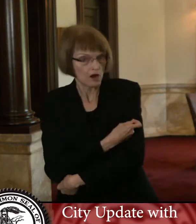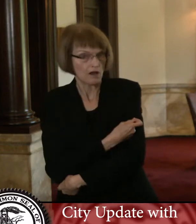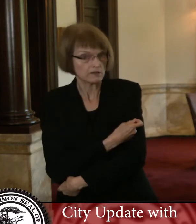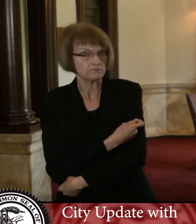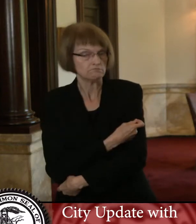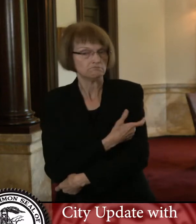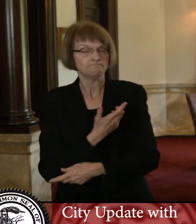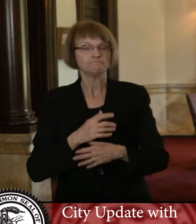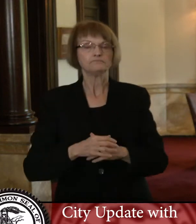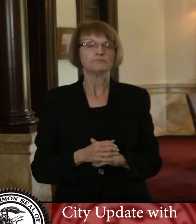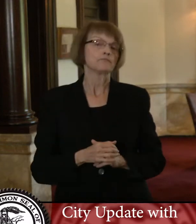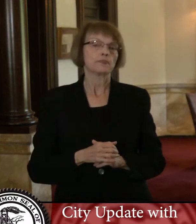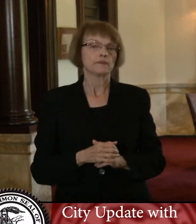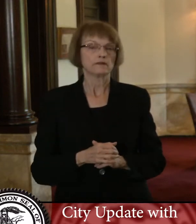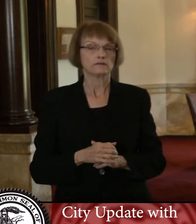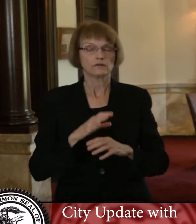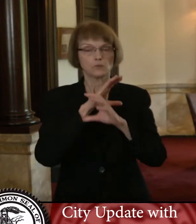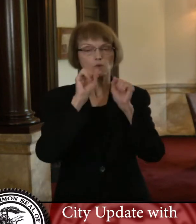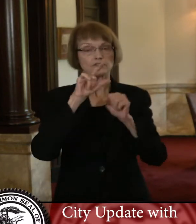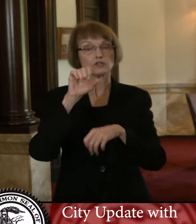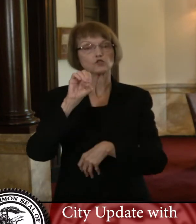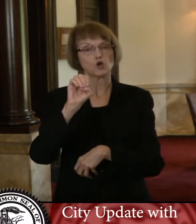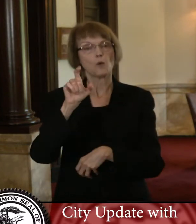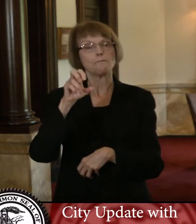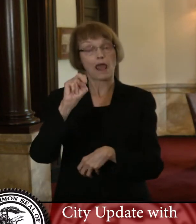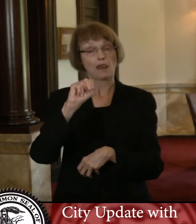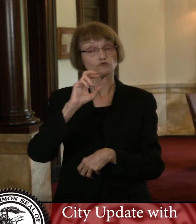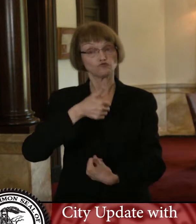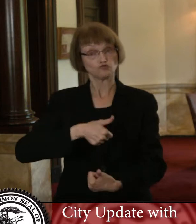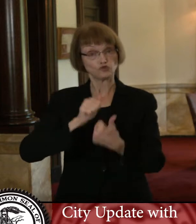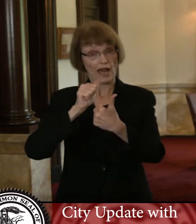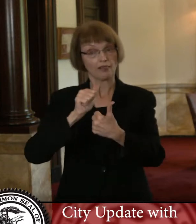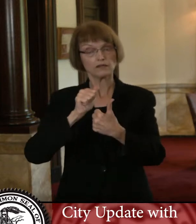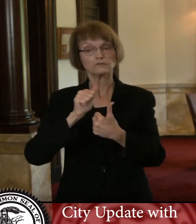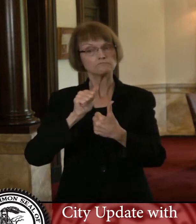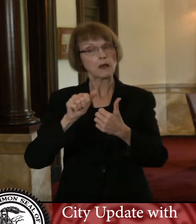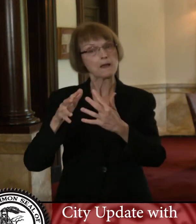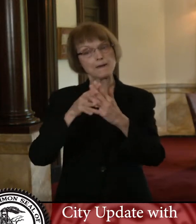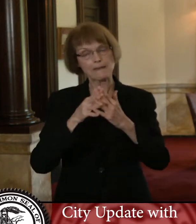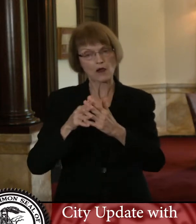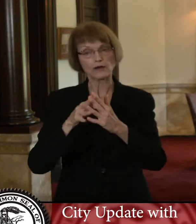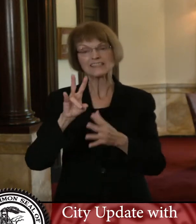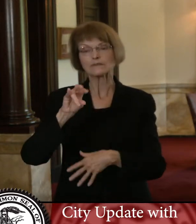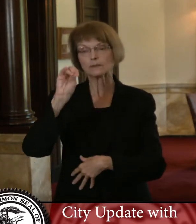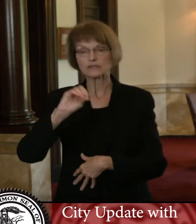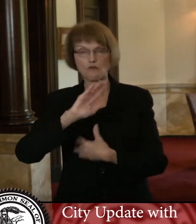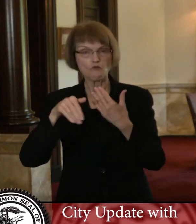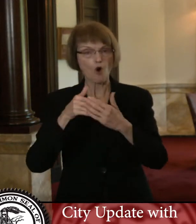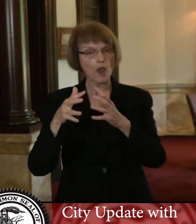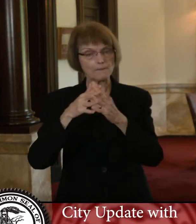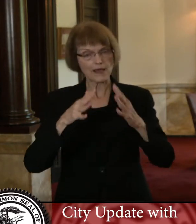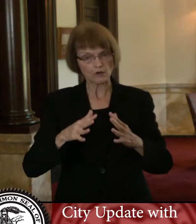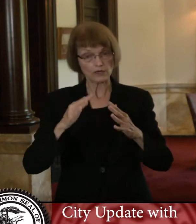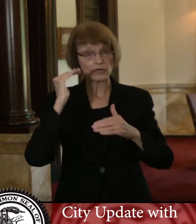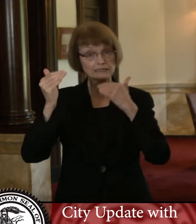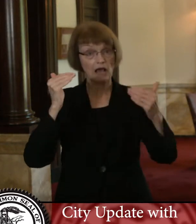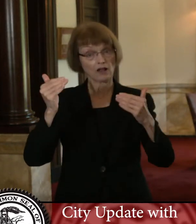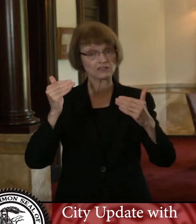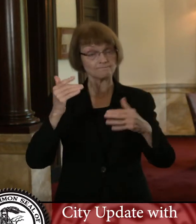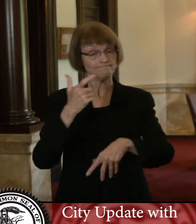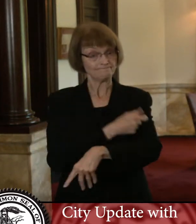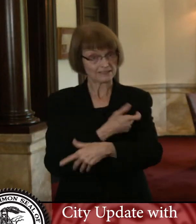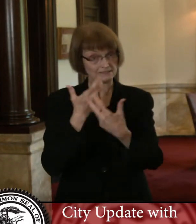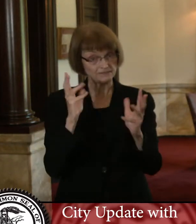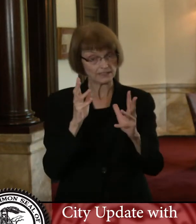vaccine. President Joe Biden set a challenge to get 70% of American adults vaccinated by the 4th